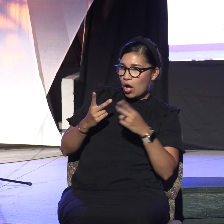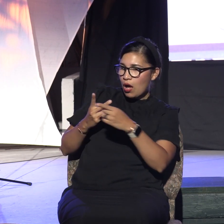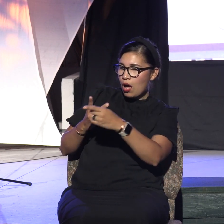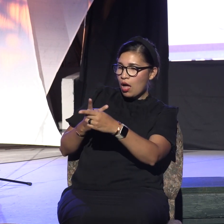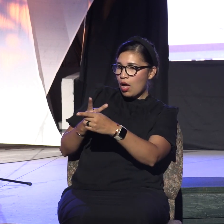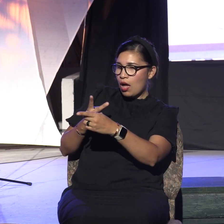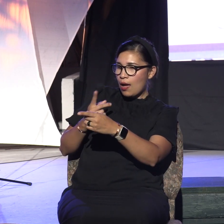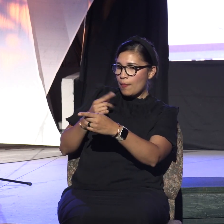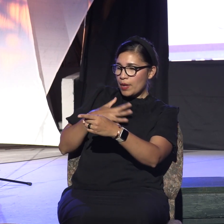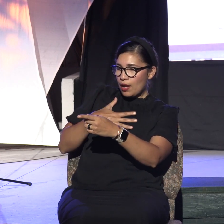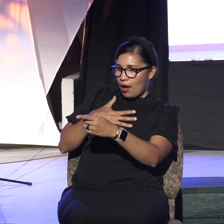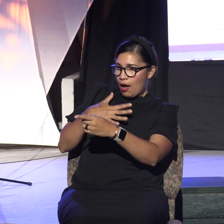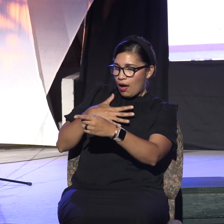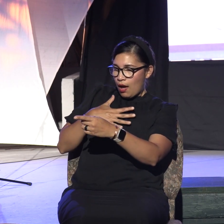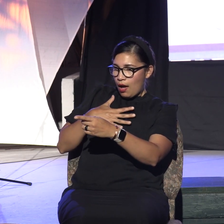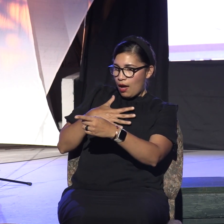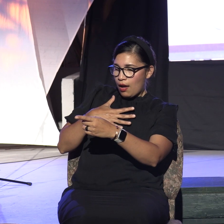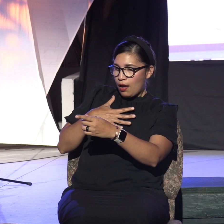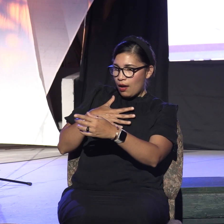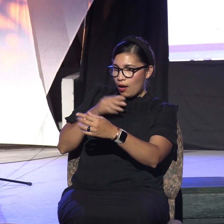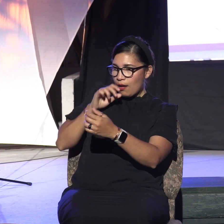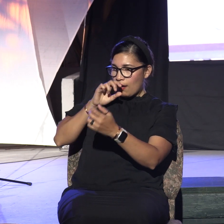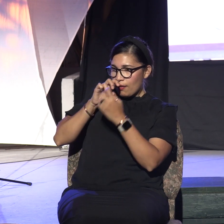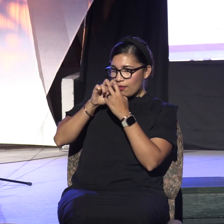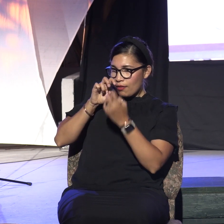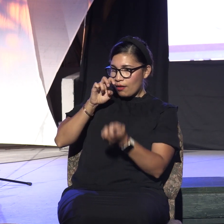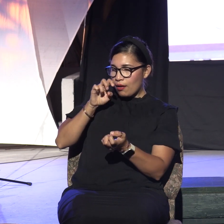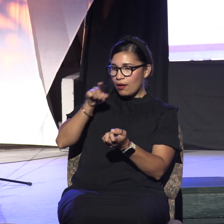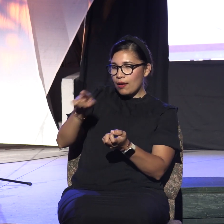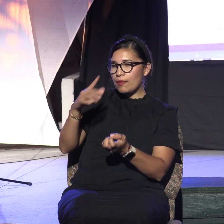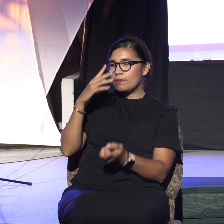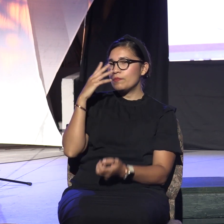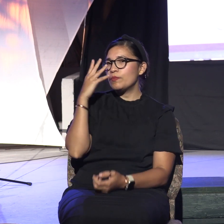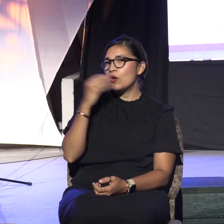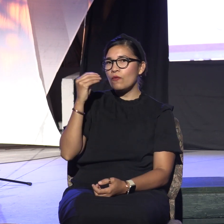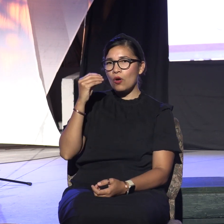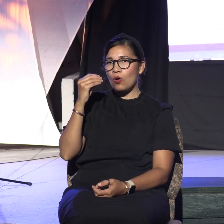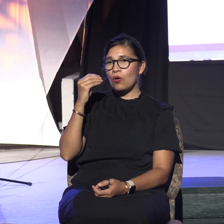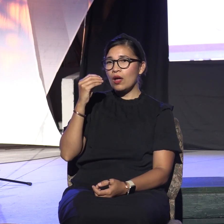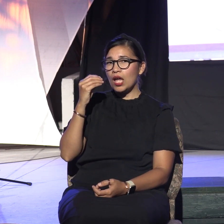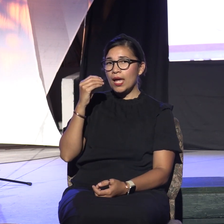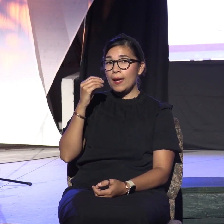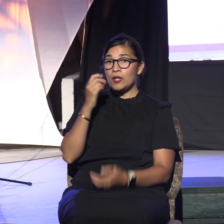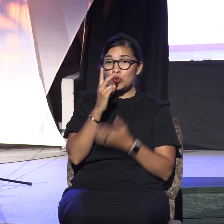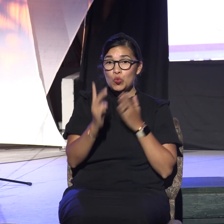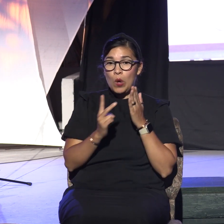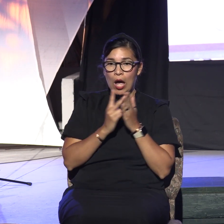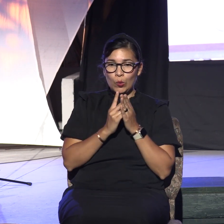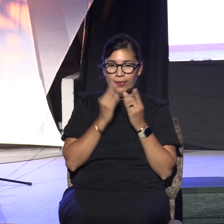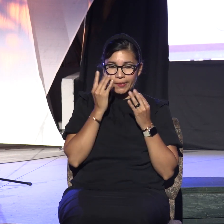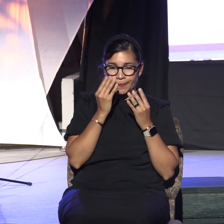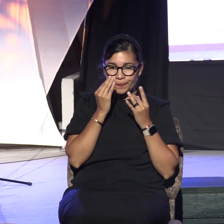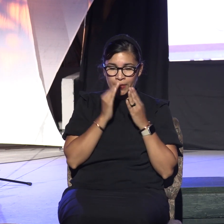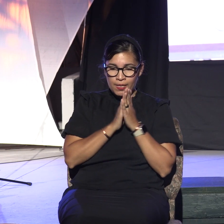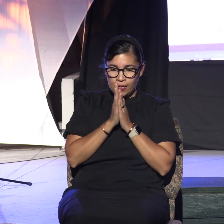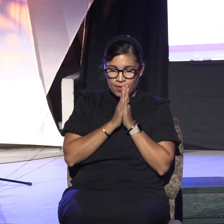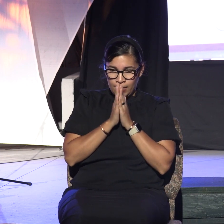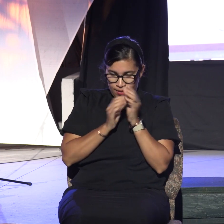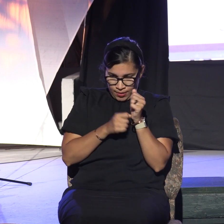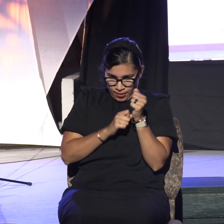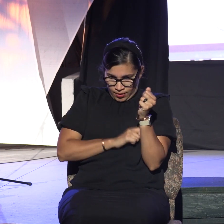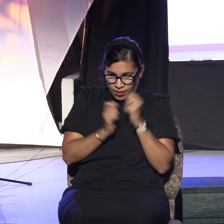I finally mustered up the courage to ask her to dance. But when I took her hand into my sweaty palm,